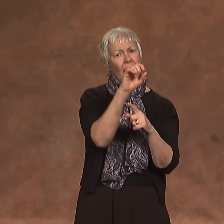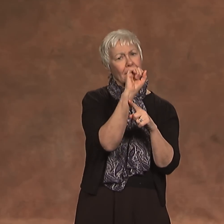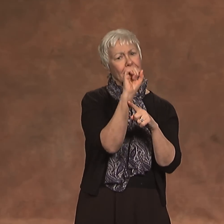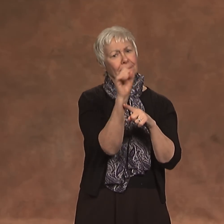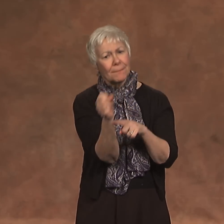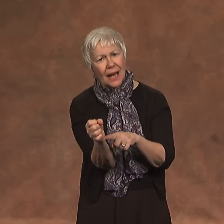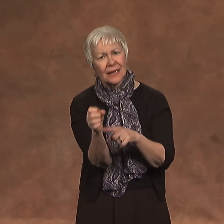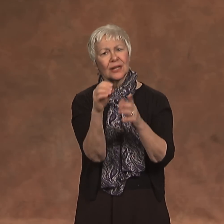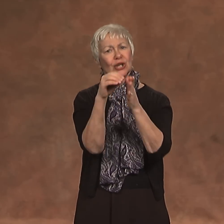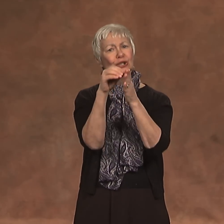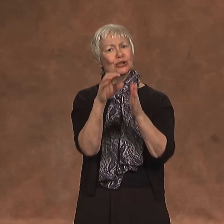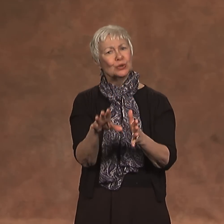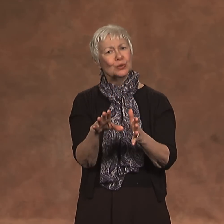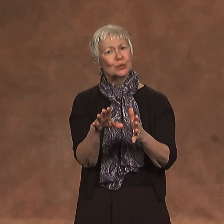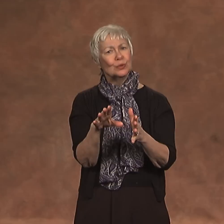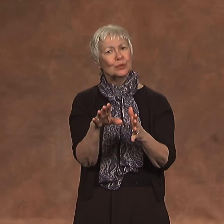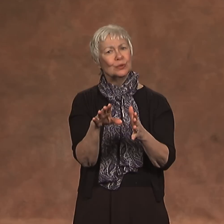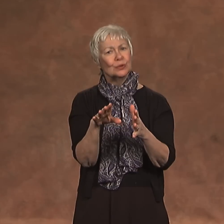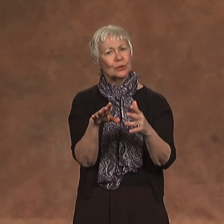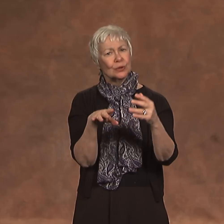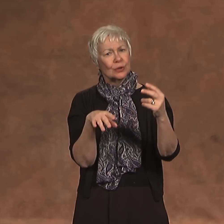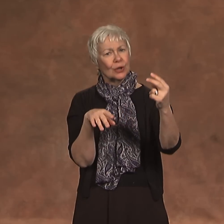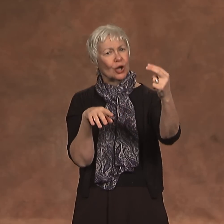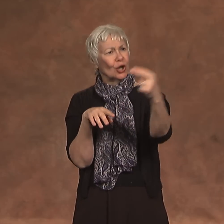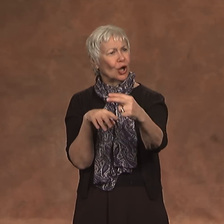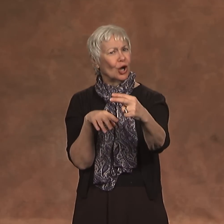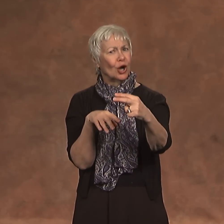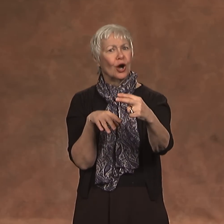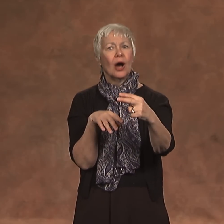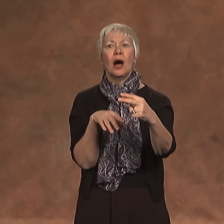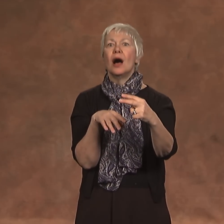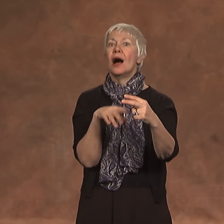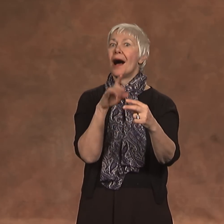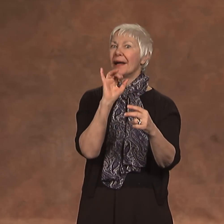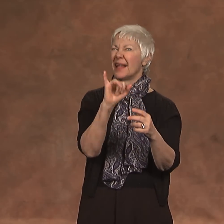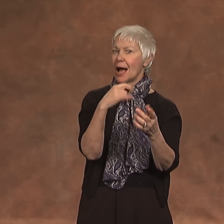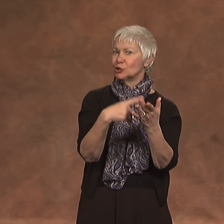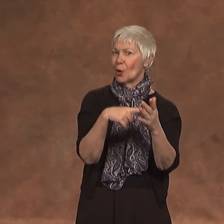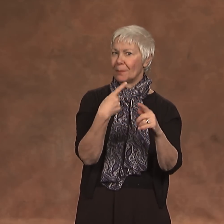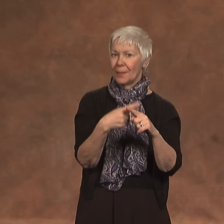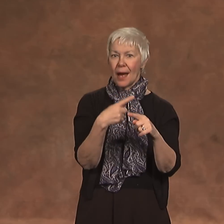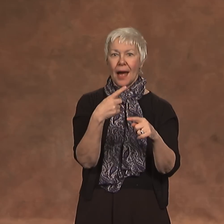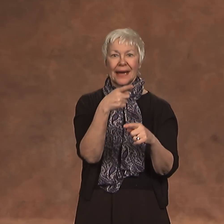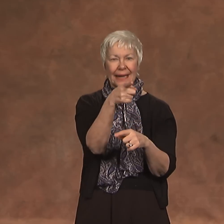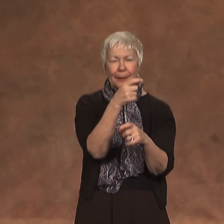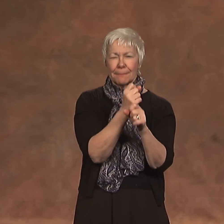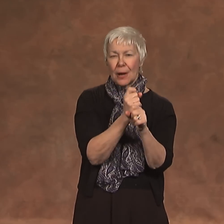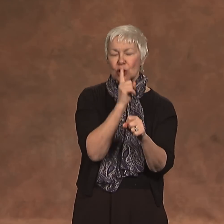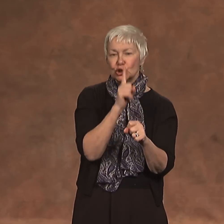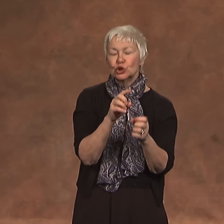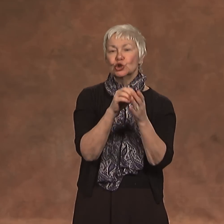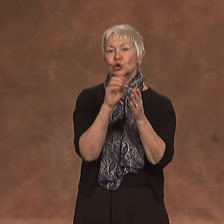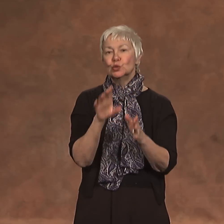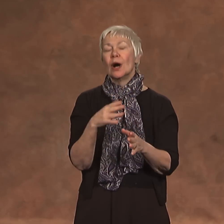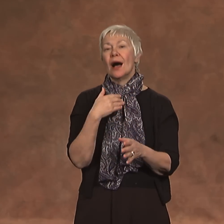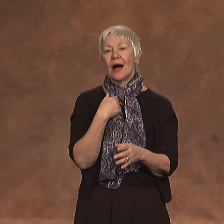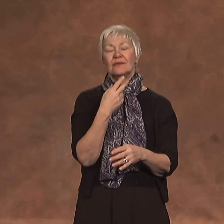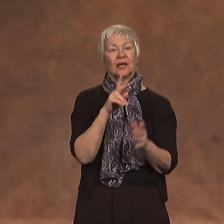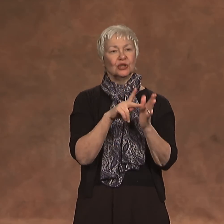space. And he's looking at the student to ensure that the student has dual visual access to both his explanation and the